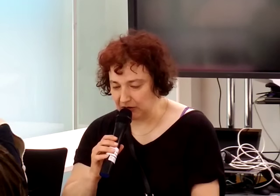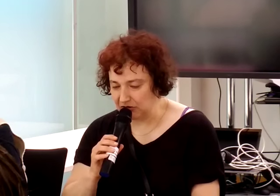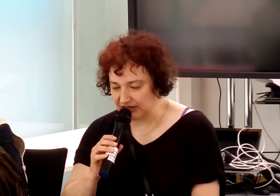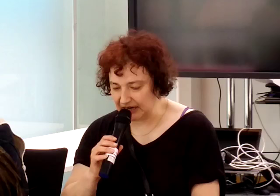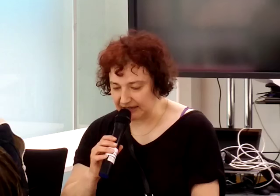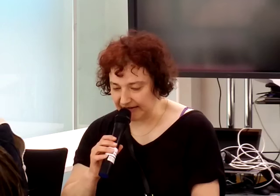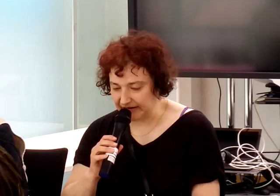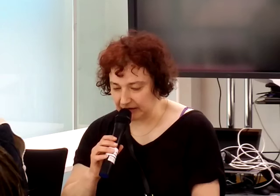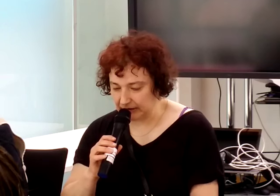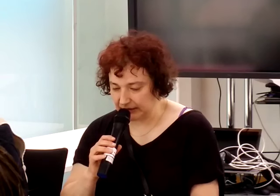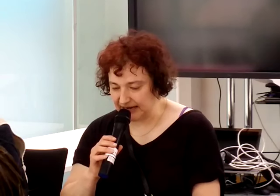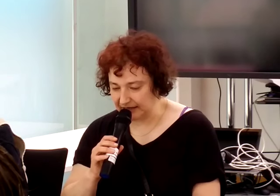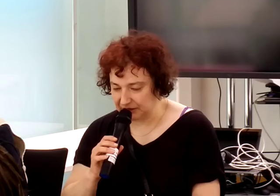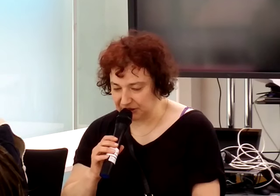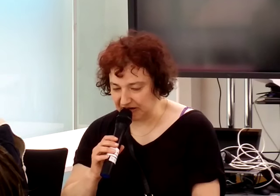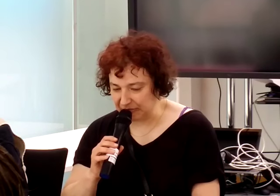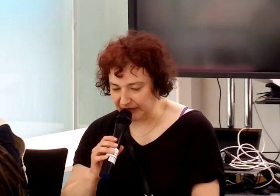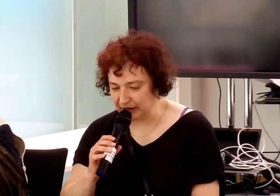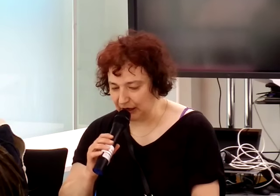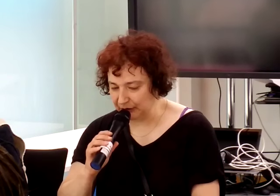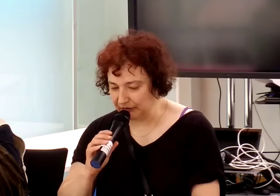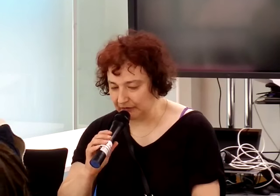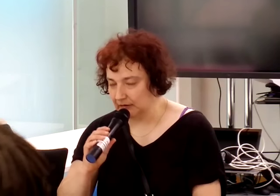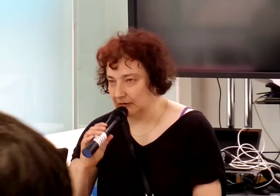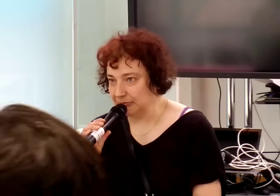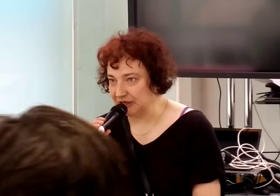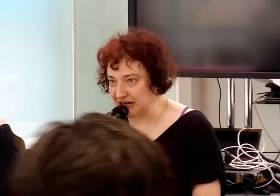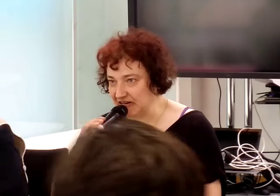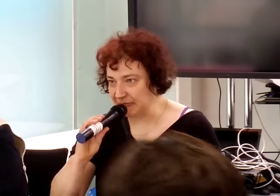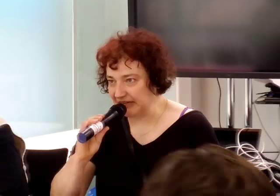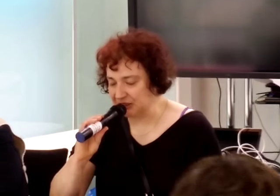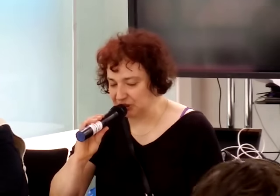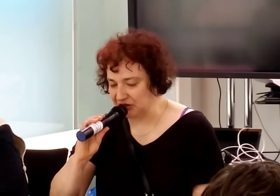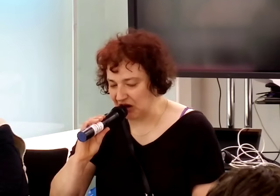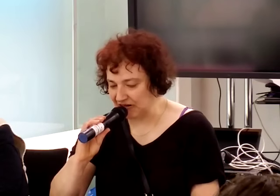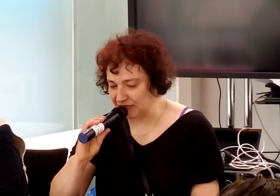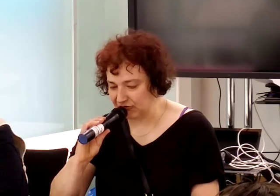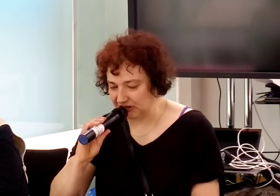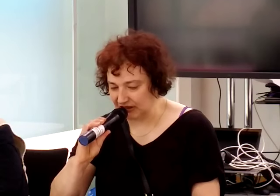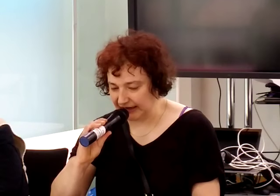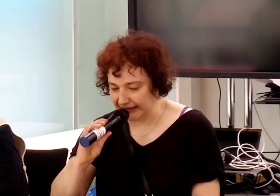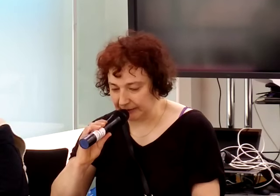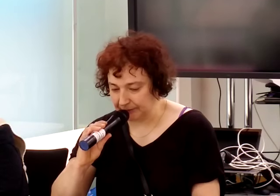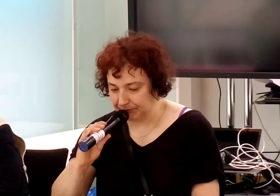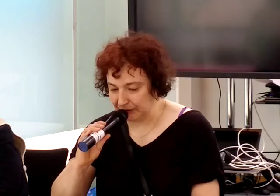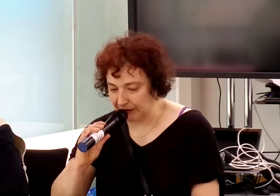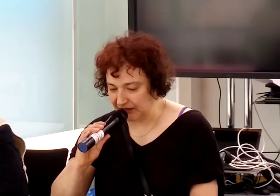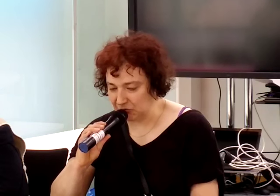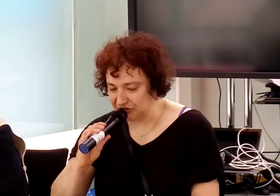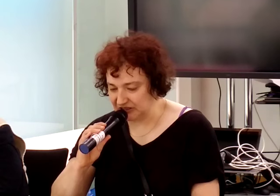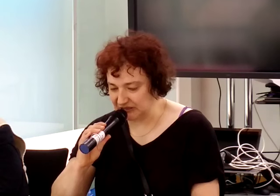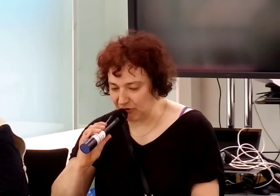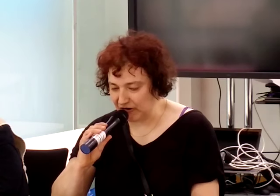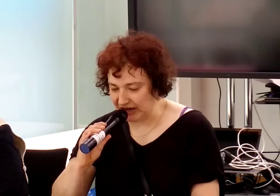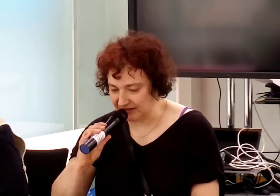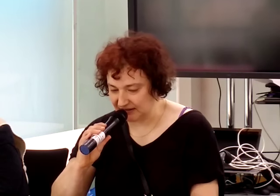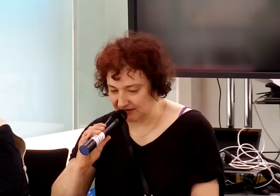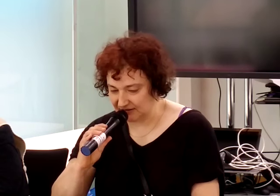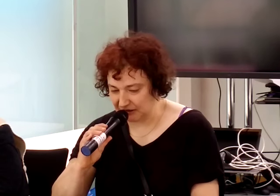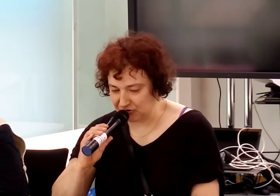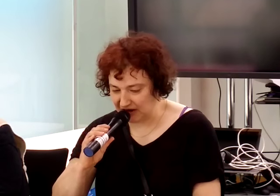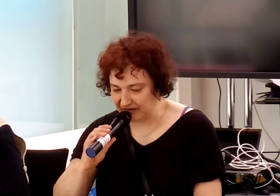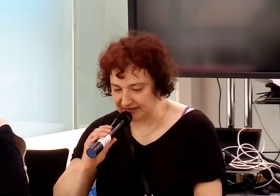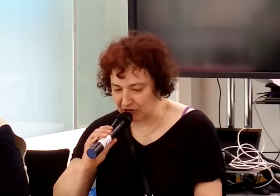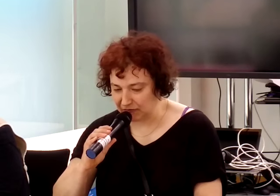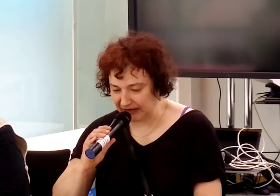again. It looks like they're attacking Jeremy alone, but Jeremy and John are our front line. They want to